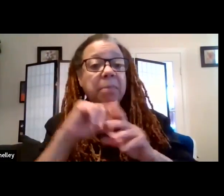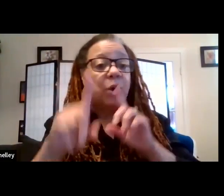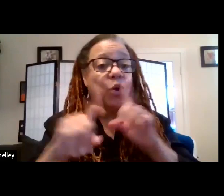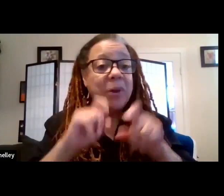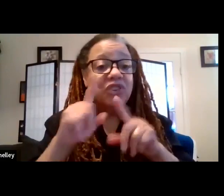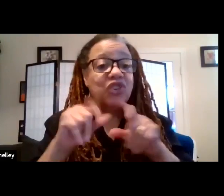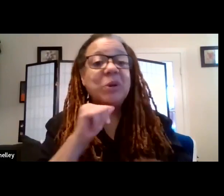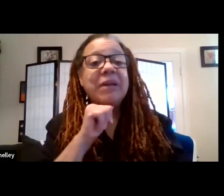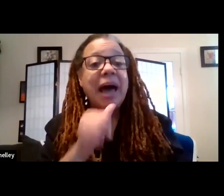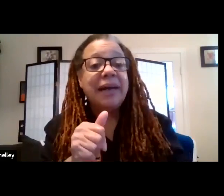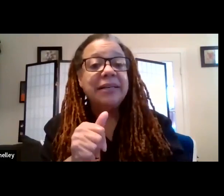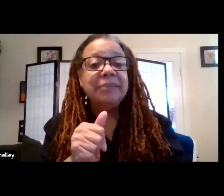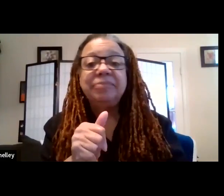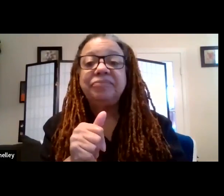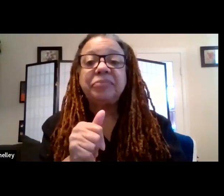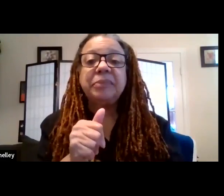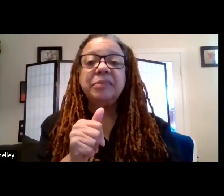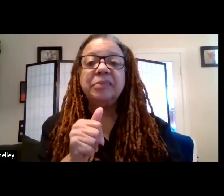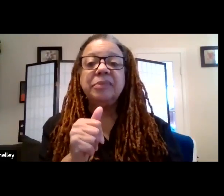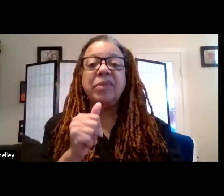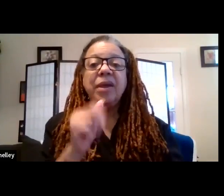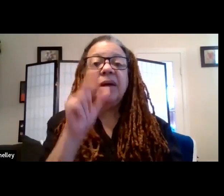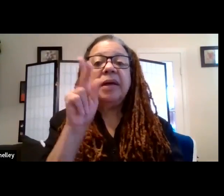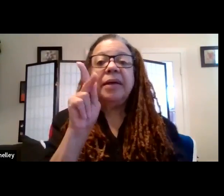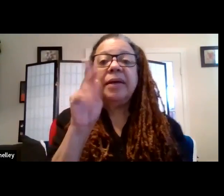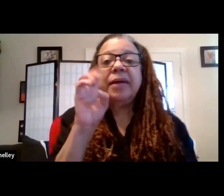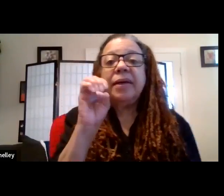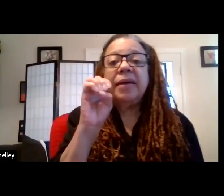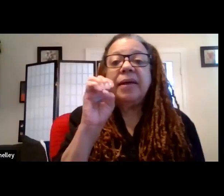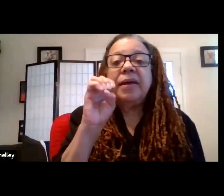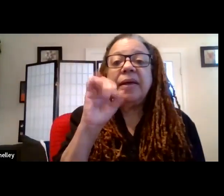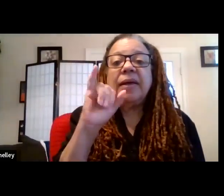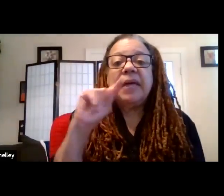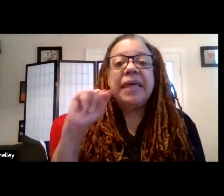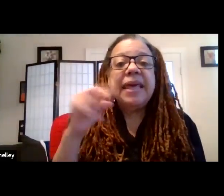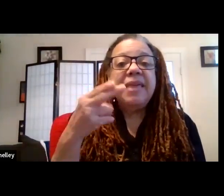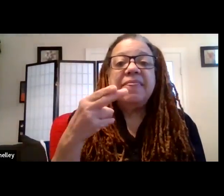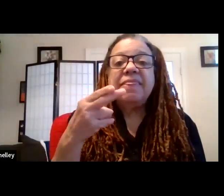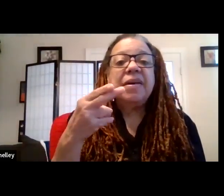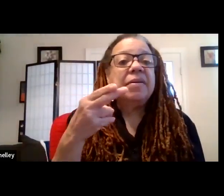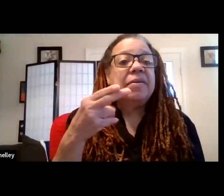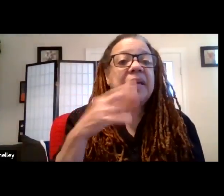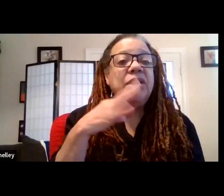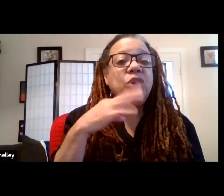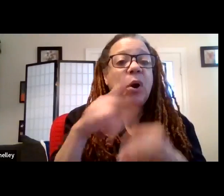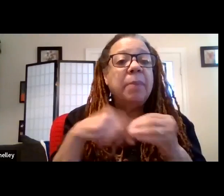Can we put a little pitch, Keith? Are you here? Can you put a pitch for the conference, Keith?